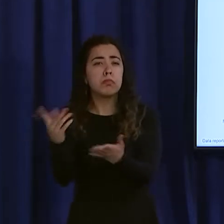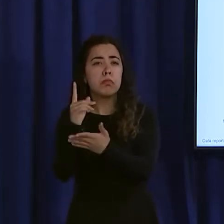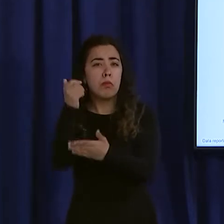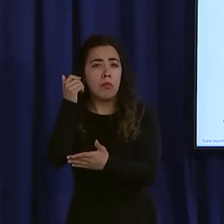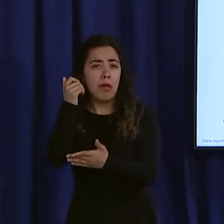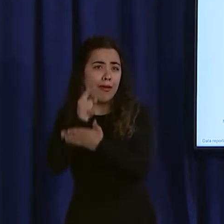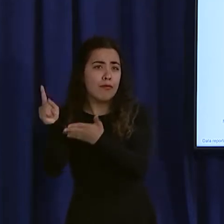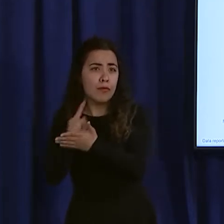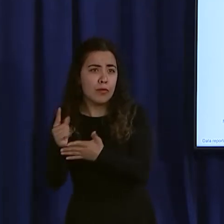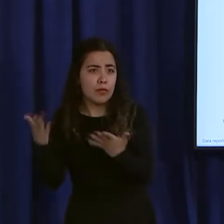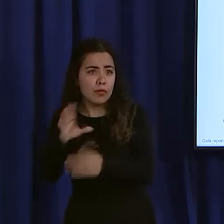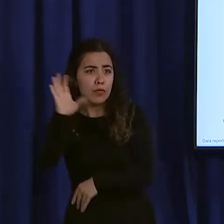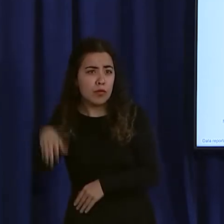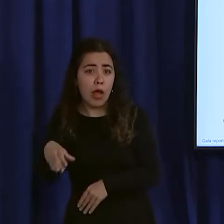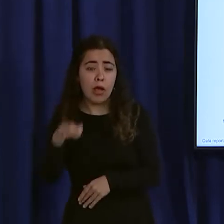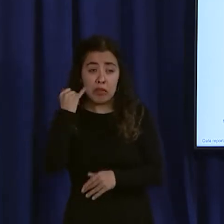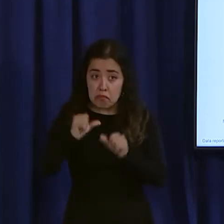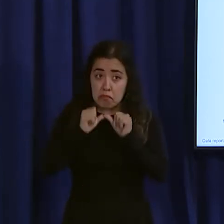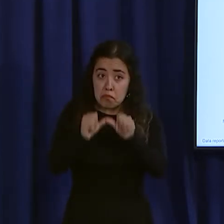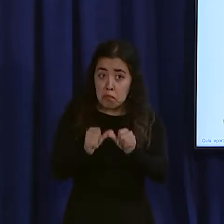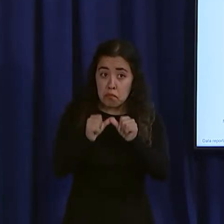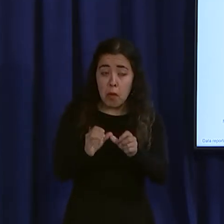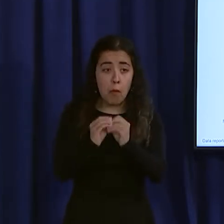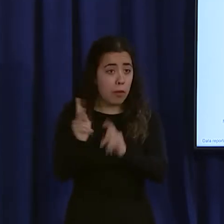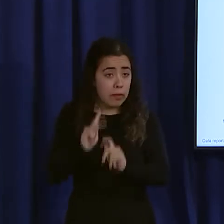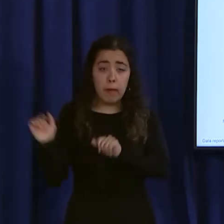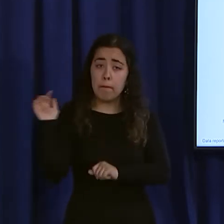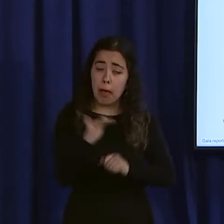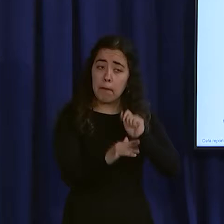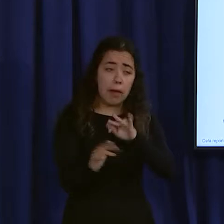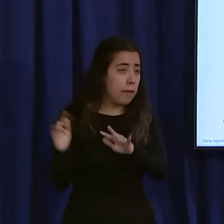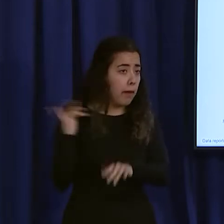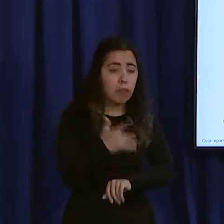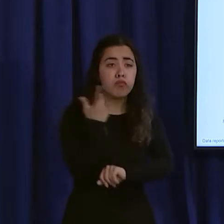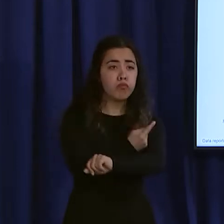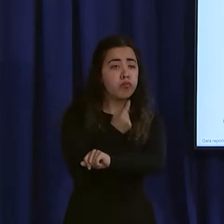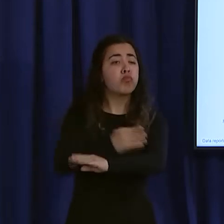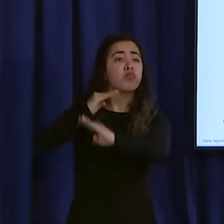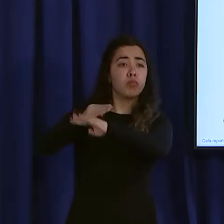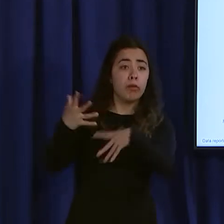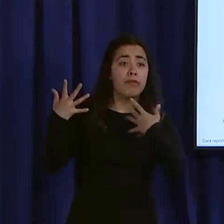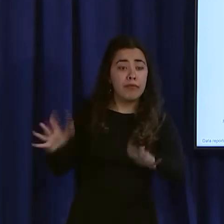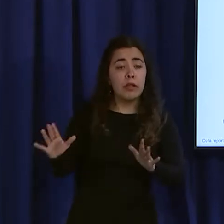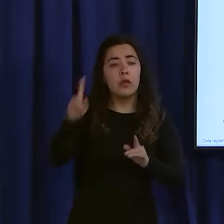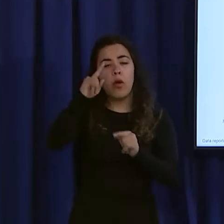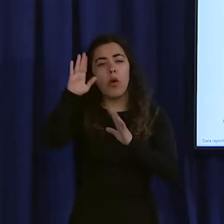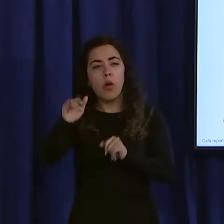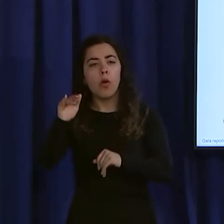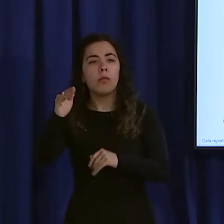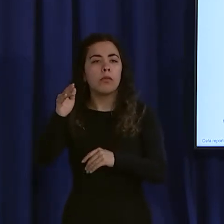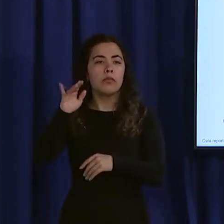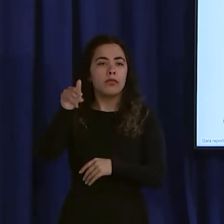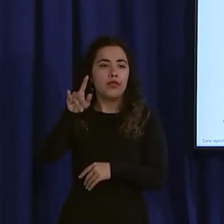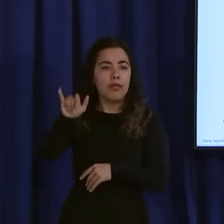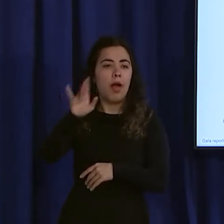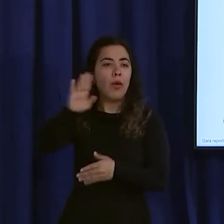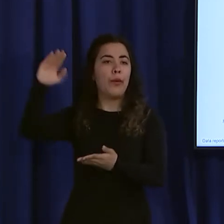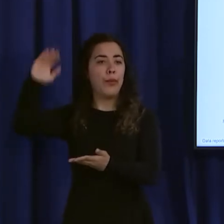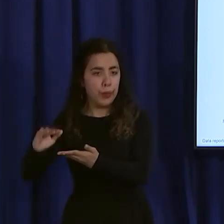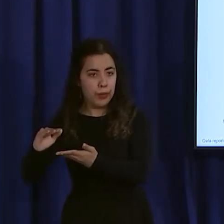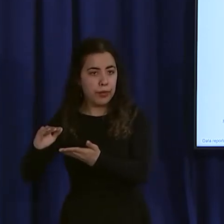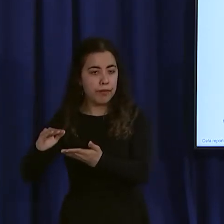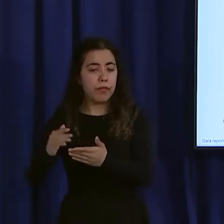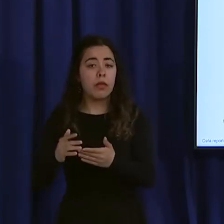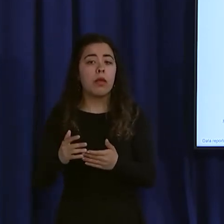that 4th of July mark, and we've been pleased. We certainly saw some decrease down from April, but then it steadied. Much of this has been